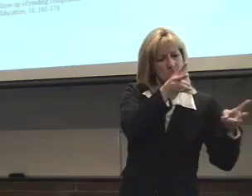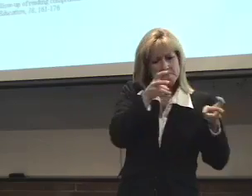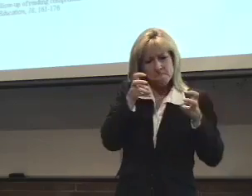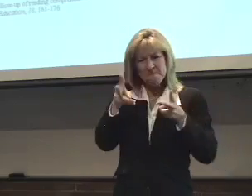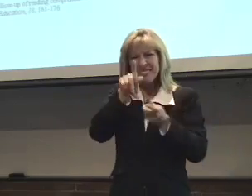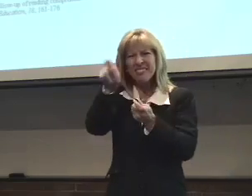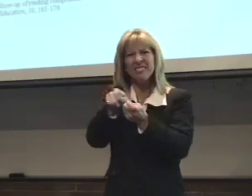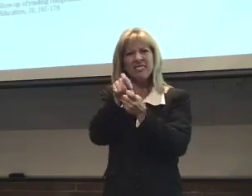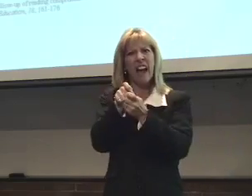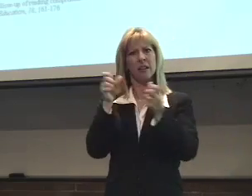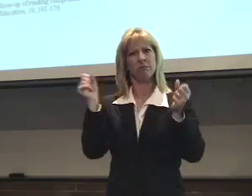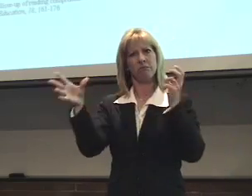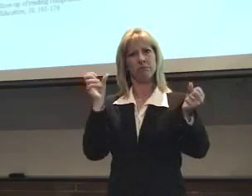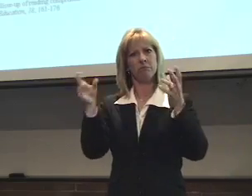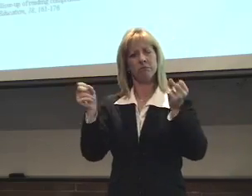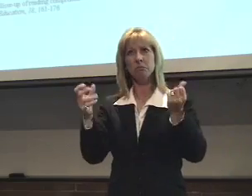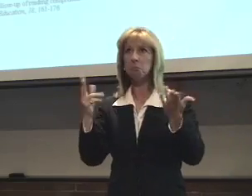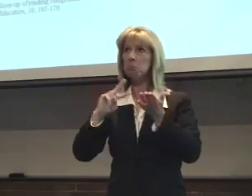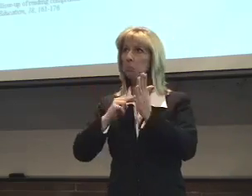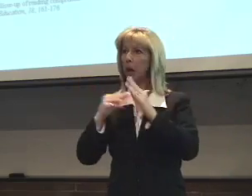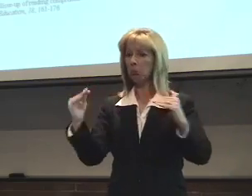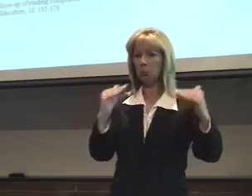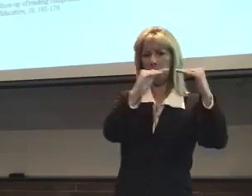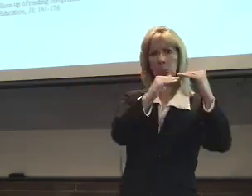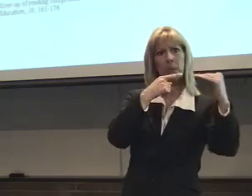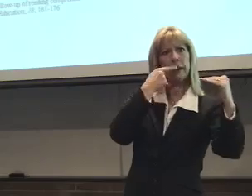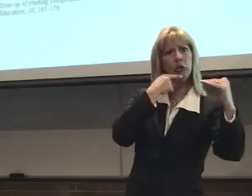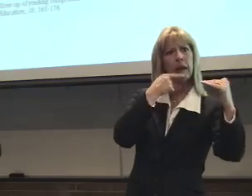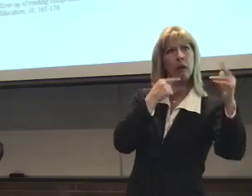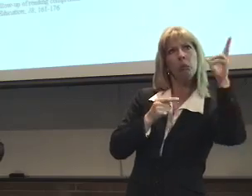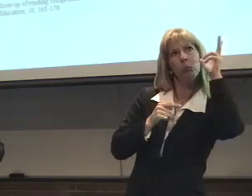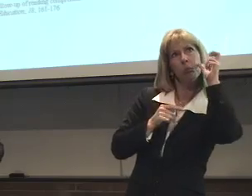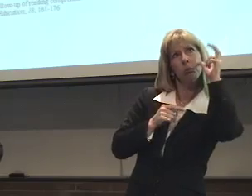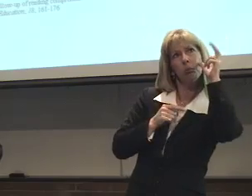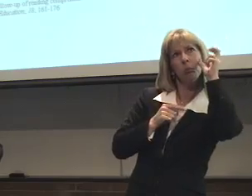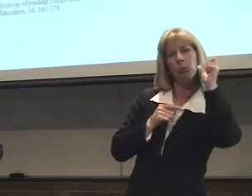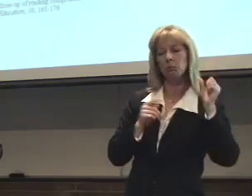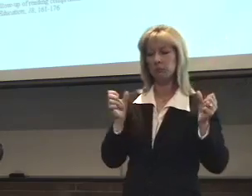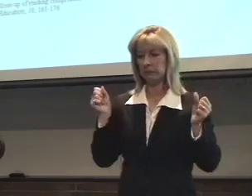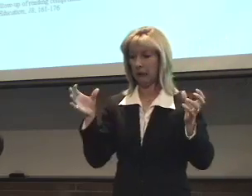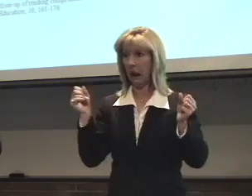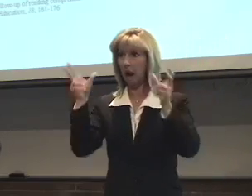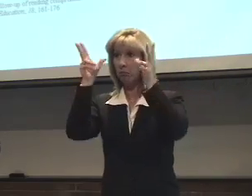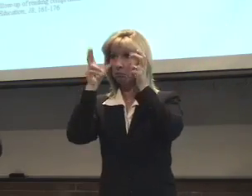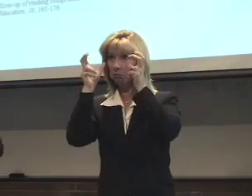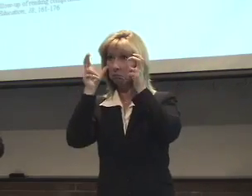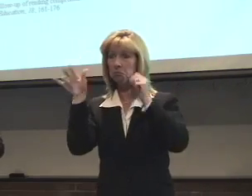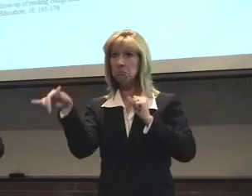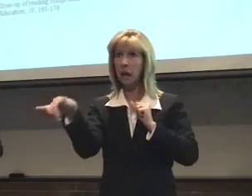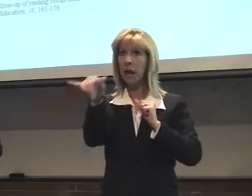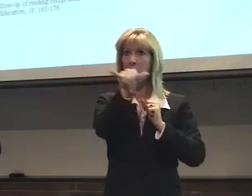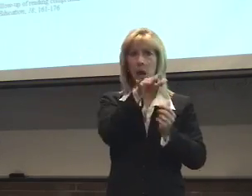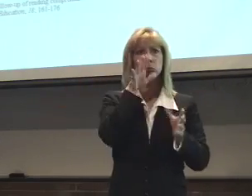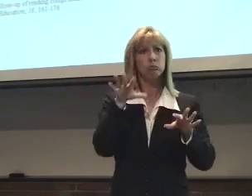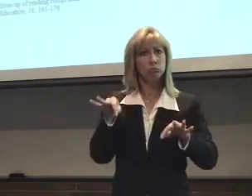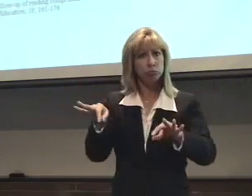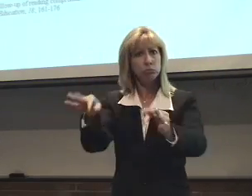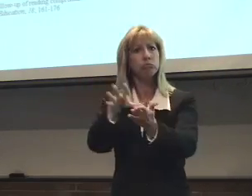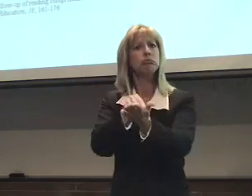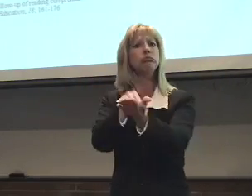hearing the words coming in. It does not work that way. And we're going to talk tonight about why that just fails miserably.